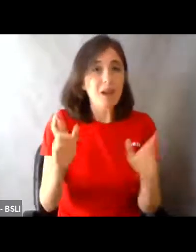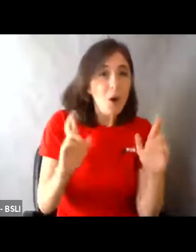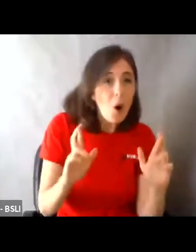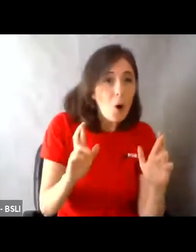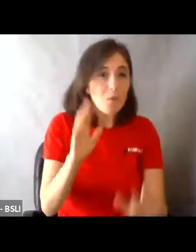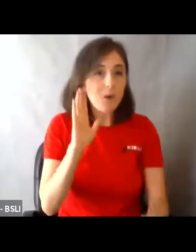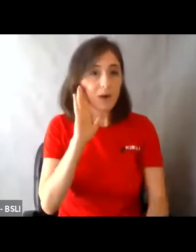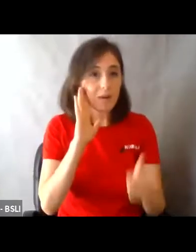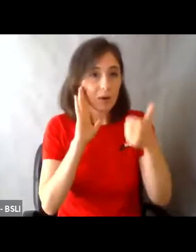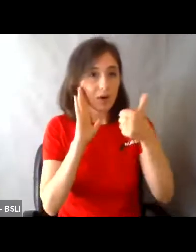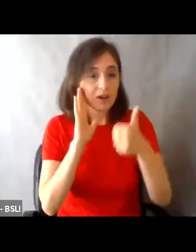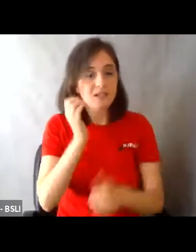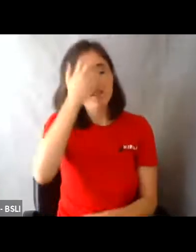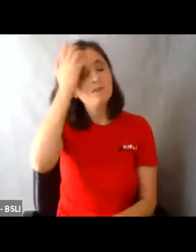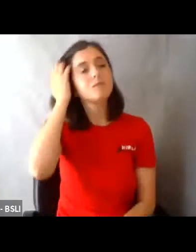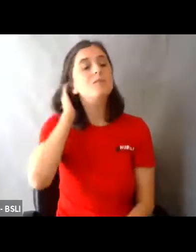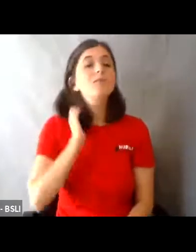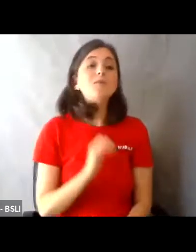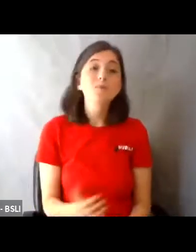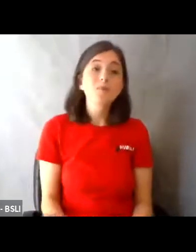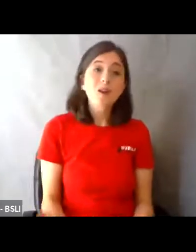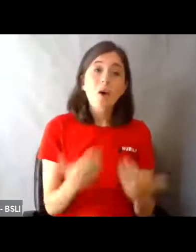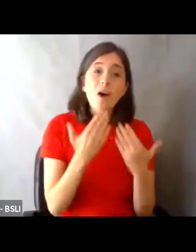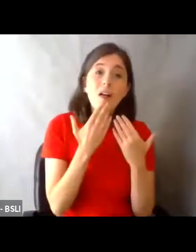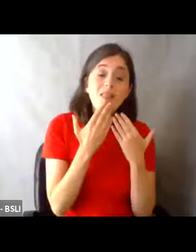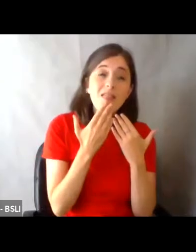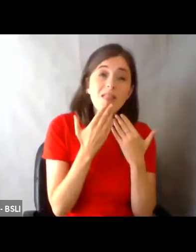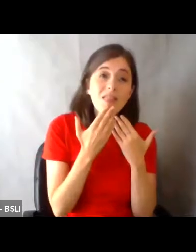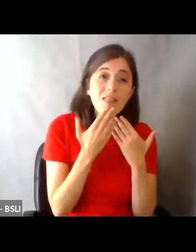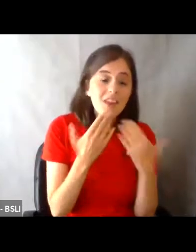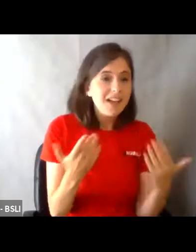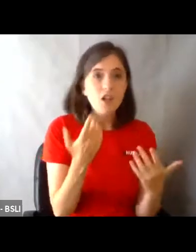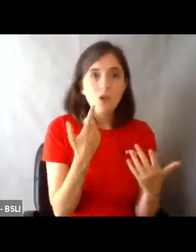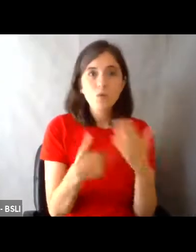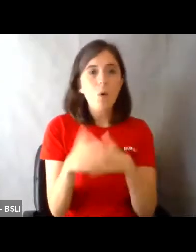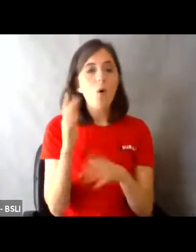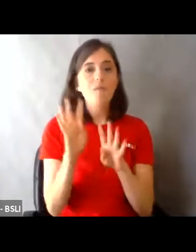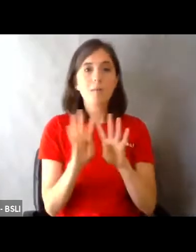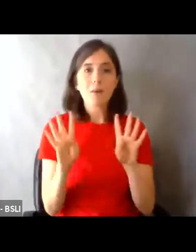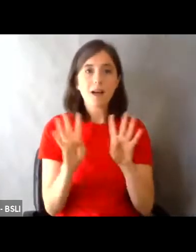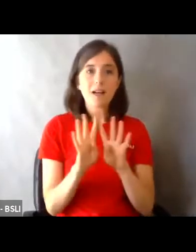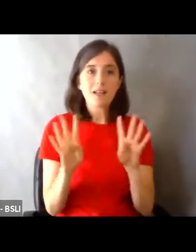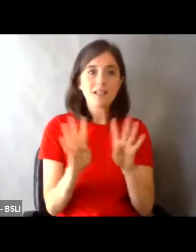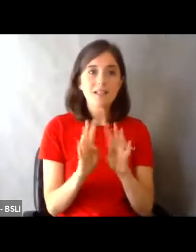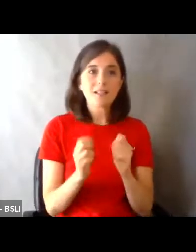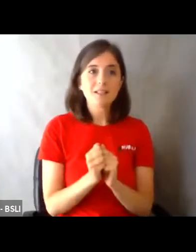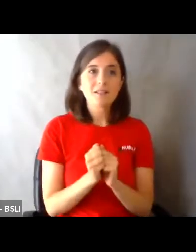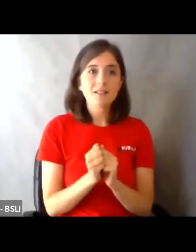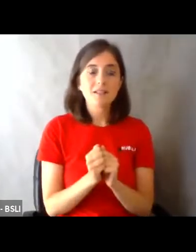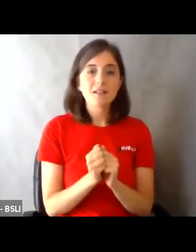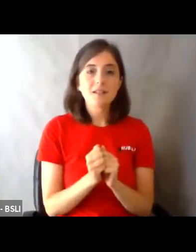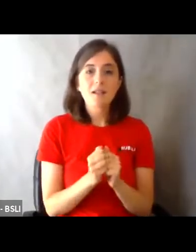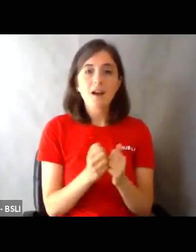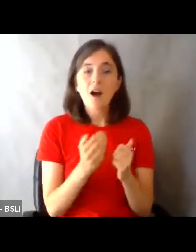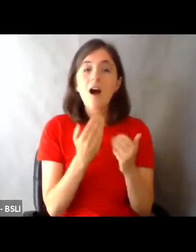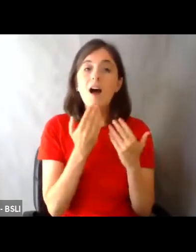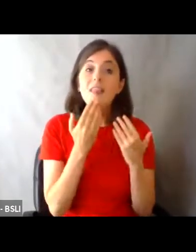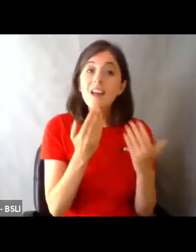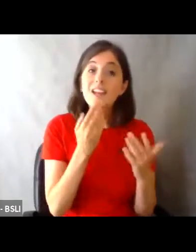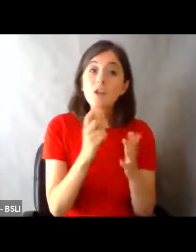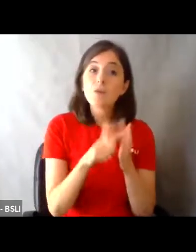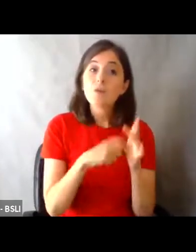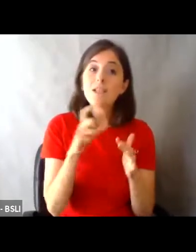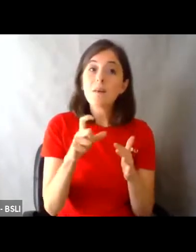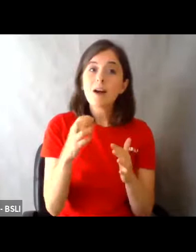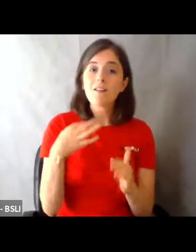okay. So thank you so much to all the other panelists, and thank you to DPAC for inviting me to this, and